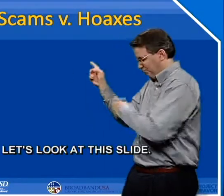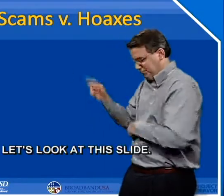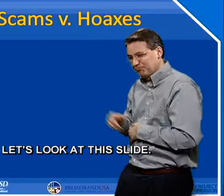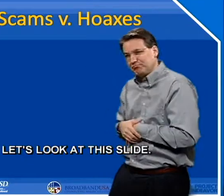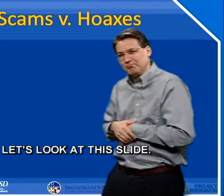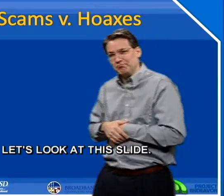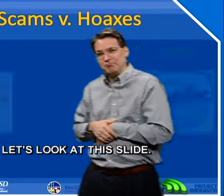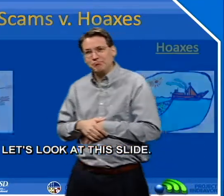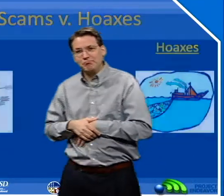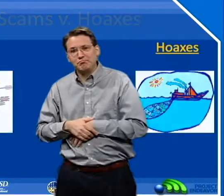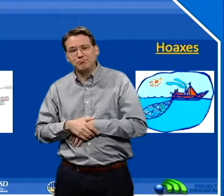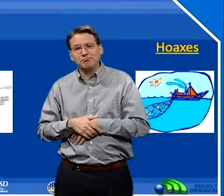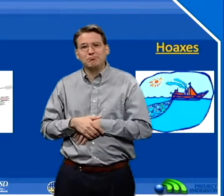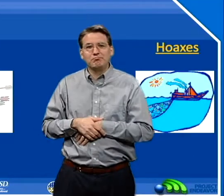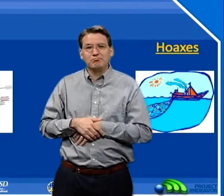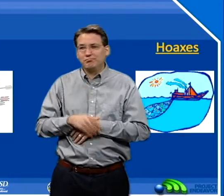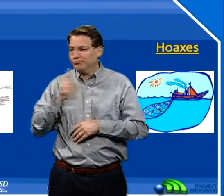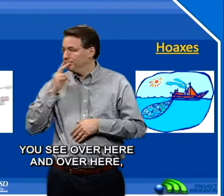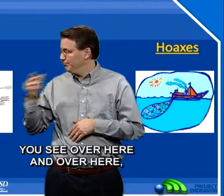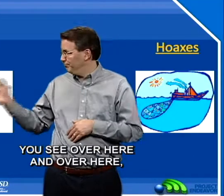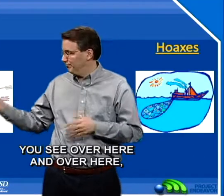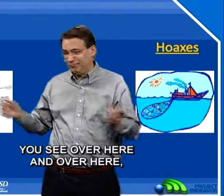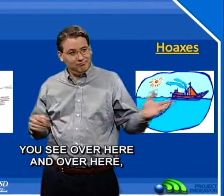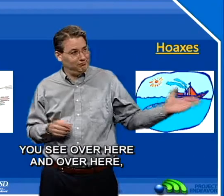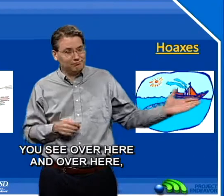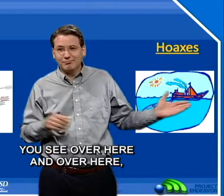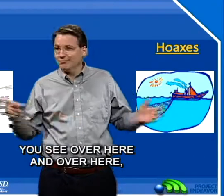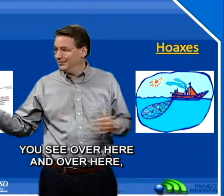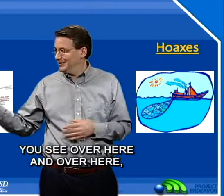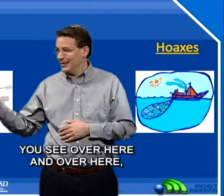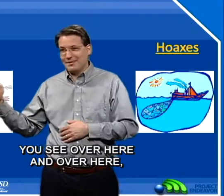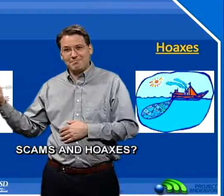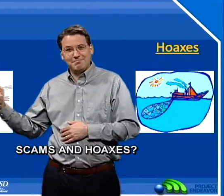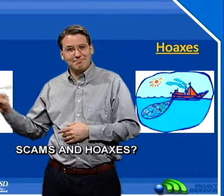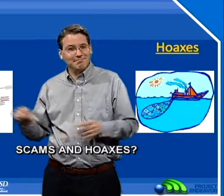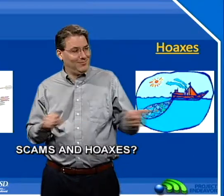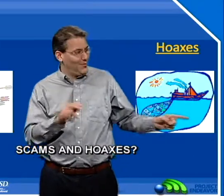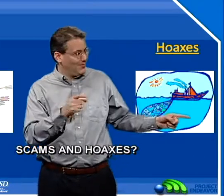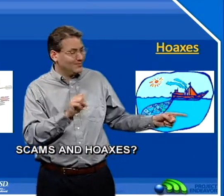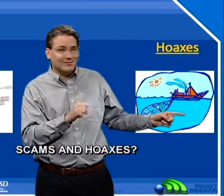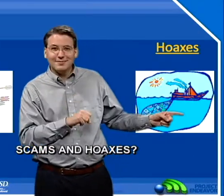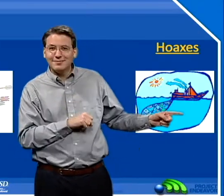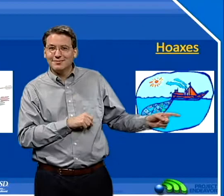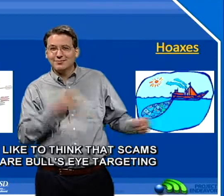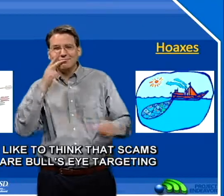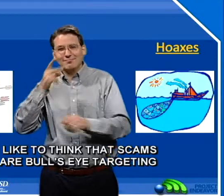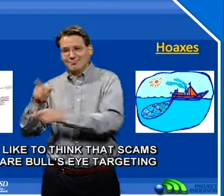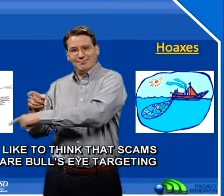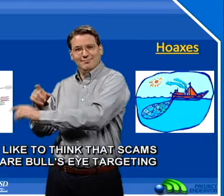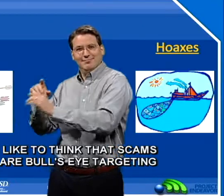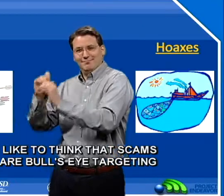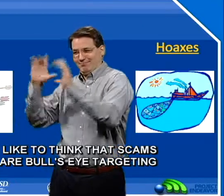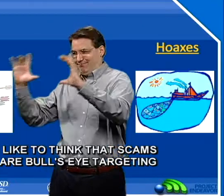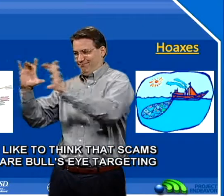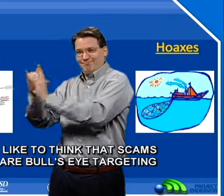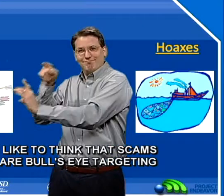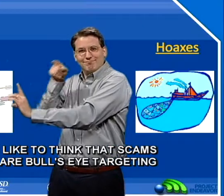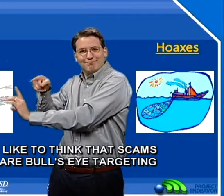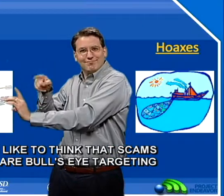slide. You see over here and over here, scams and hoax. I like to think that scams are